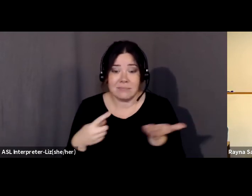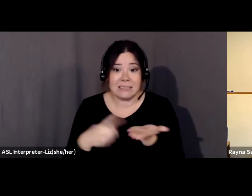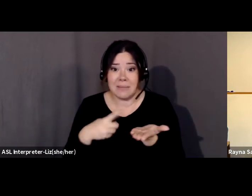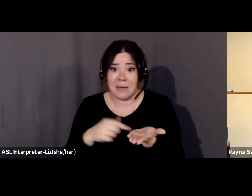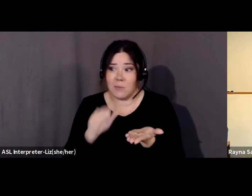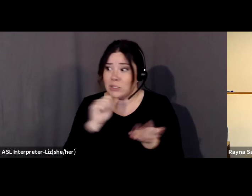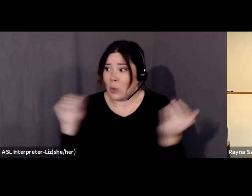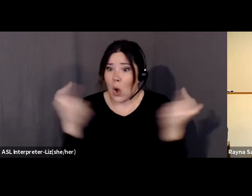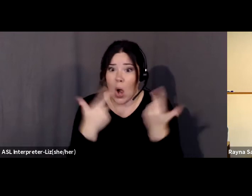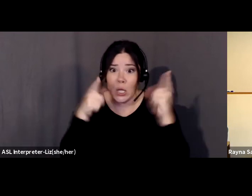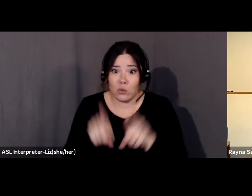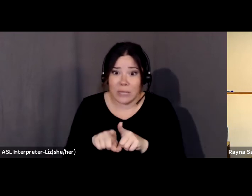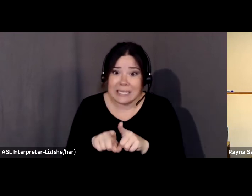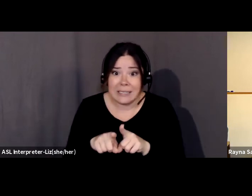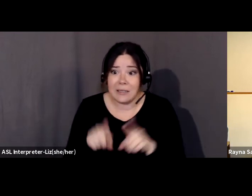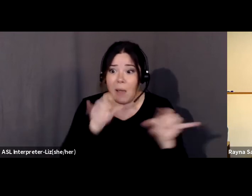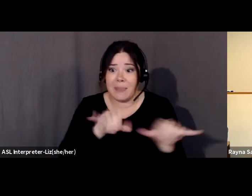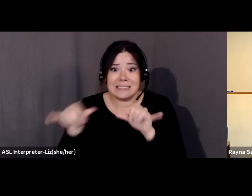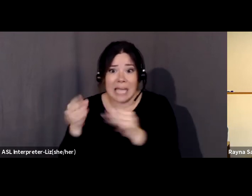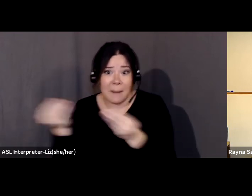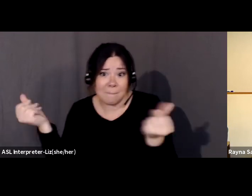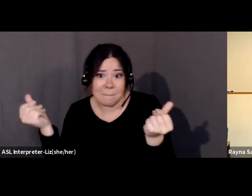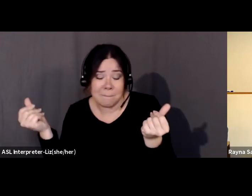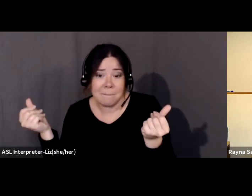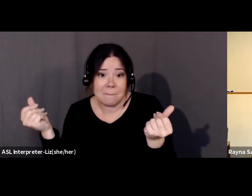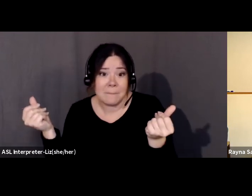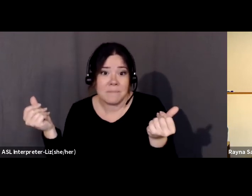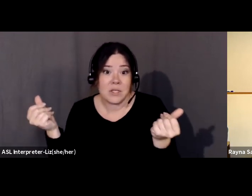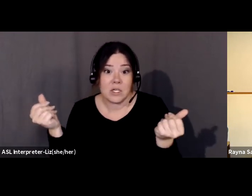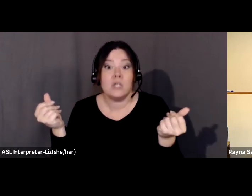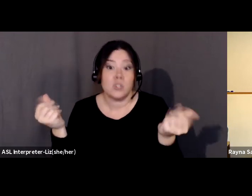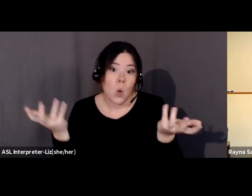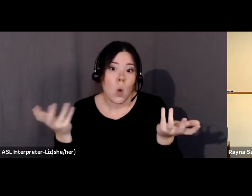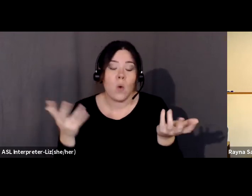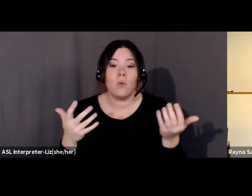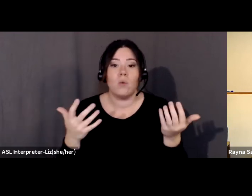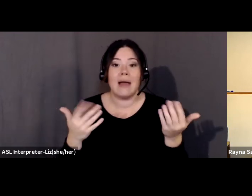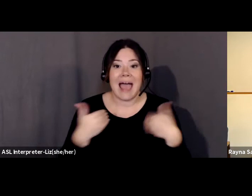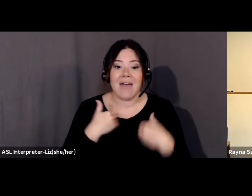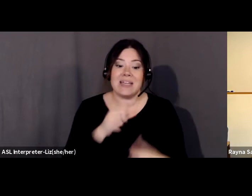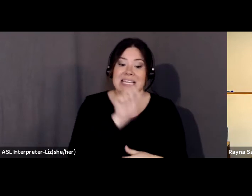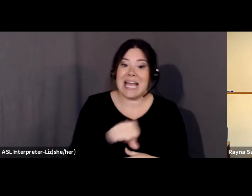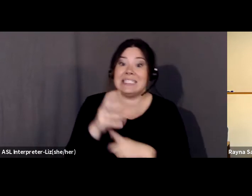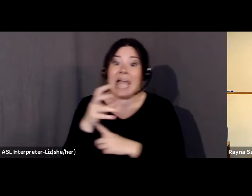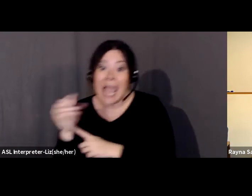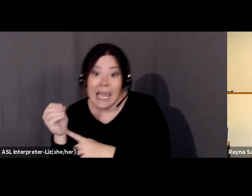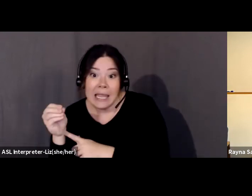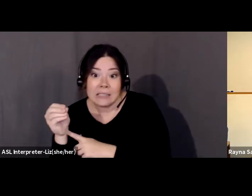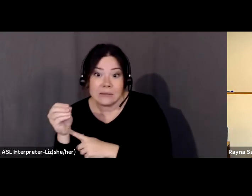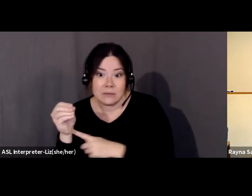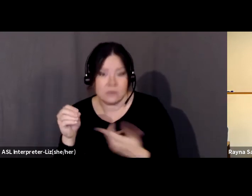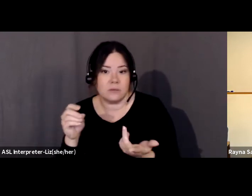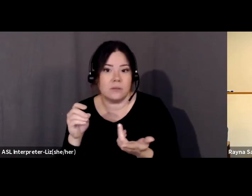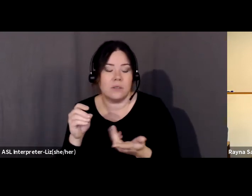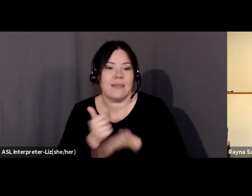solve issues that come up. So the yes and will give you a chance to